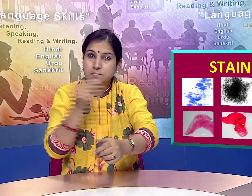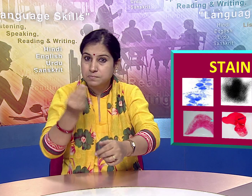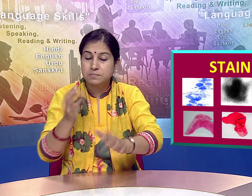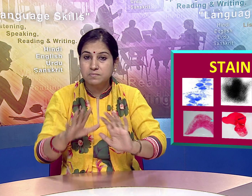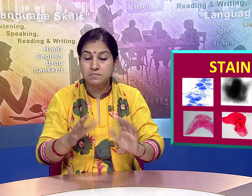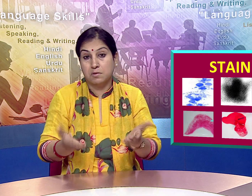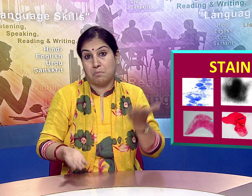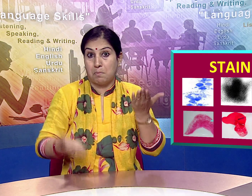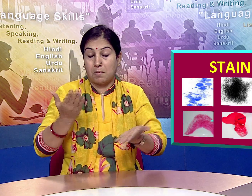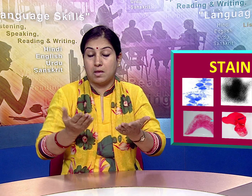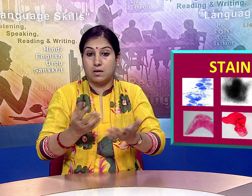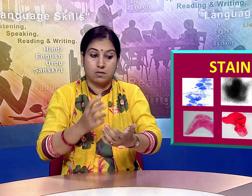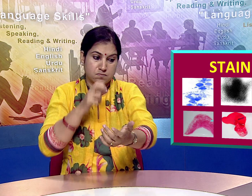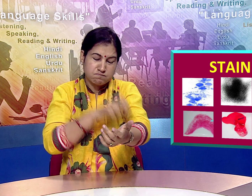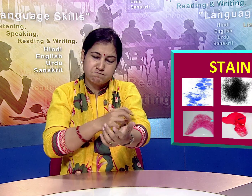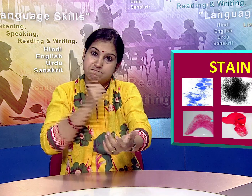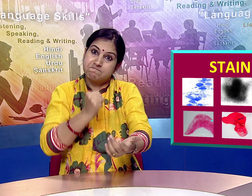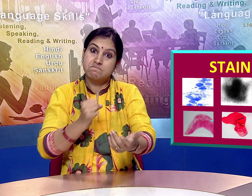may become permanent